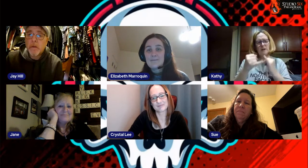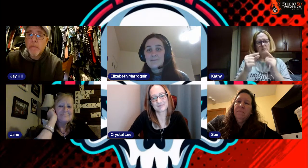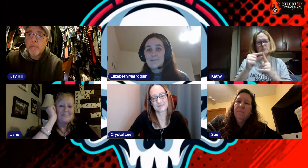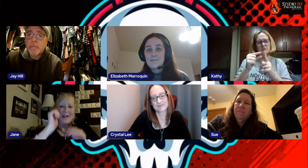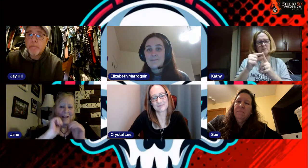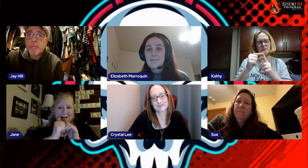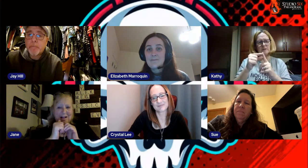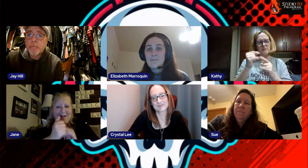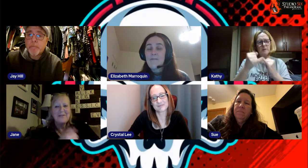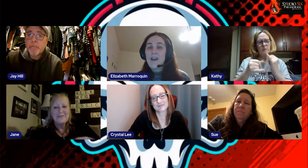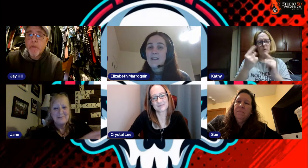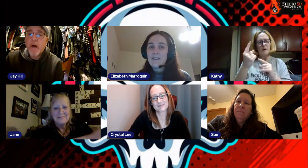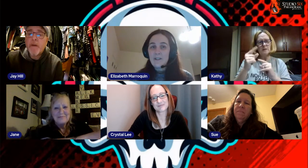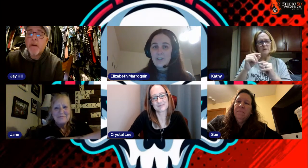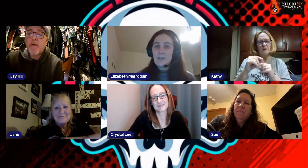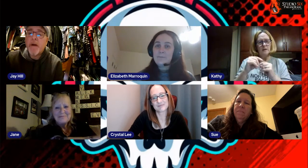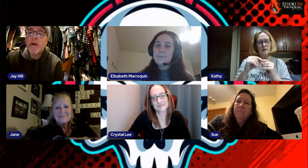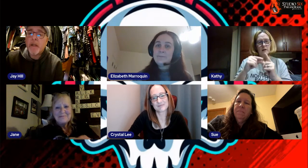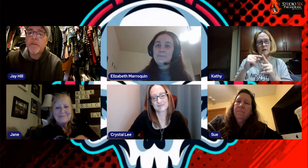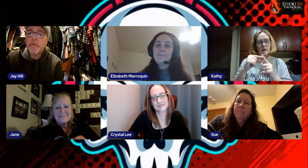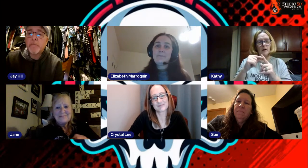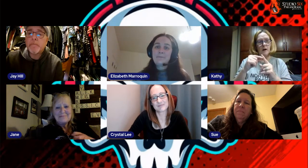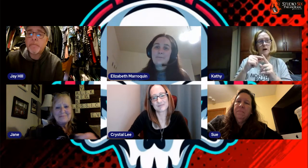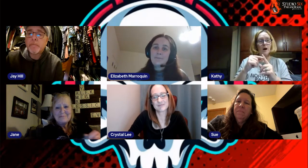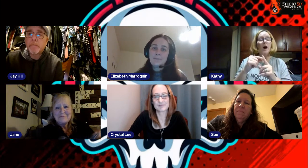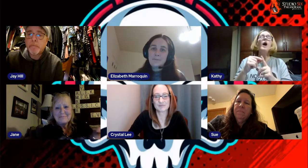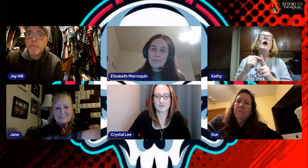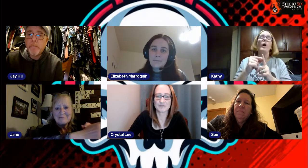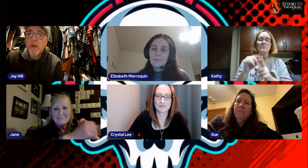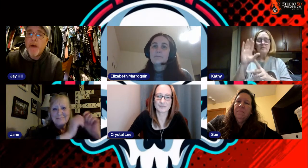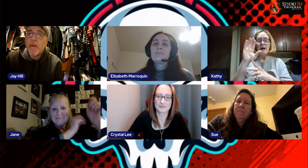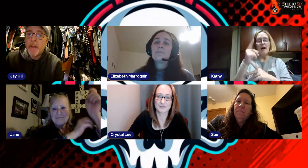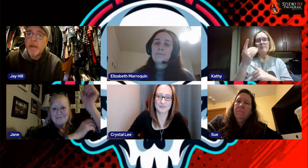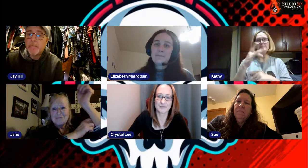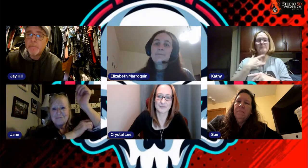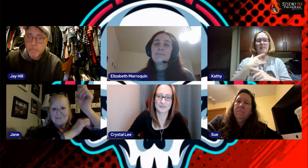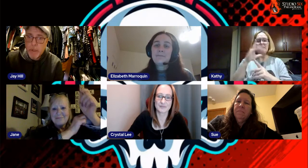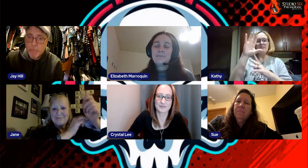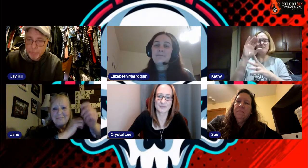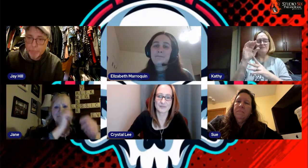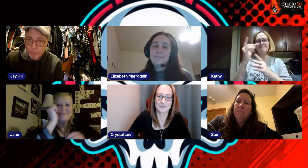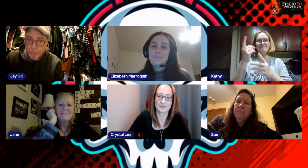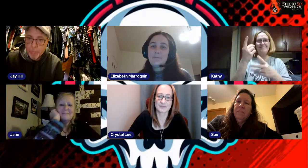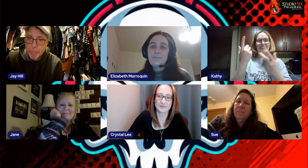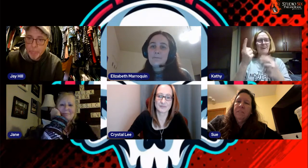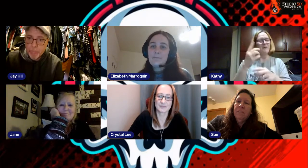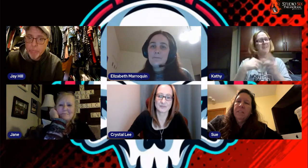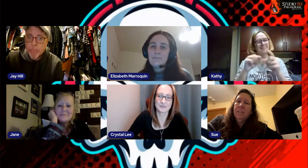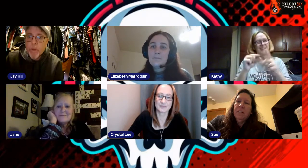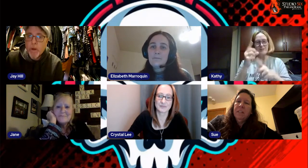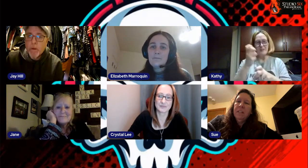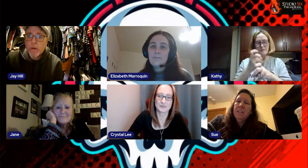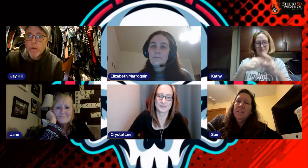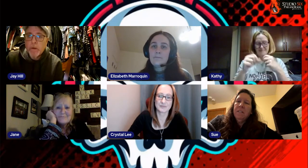Mm-hmm. Is that last word? Validation. Okay. Validation.